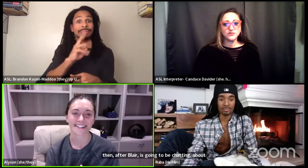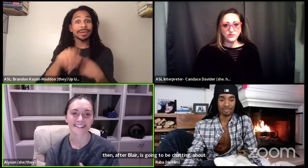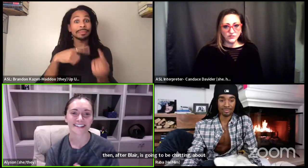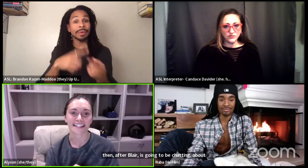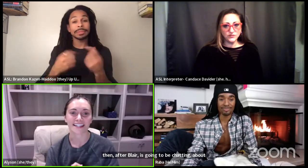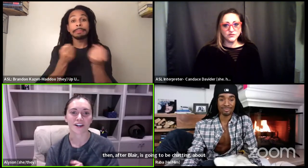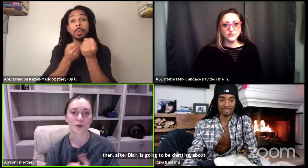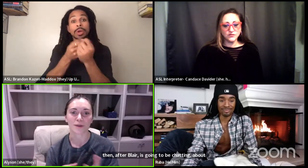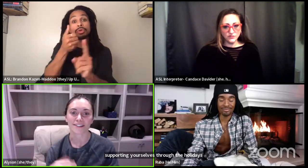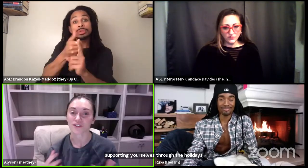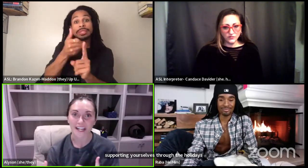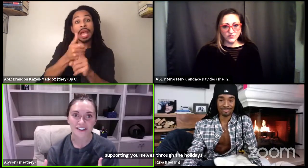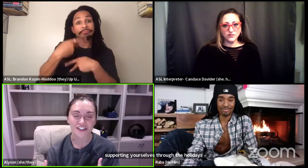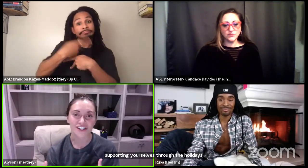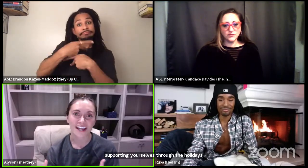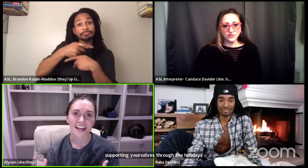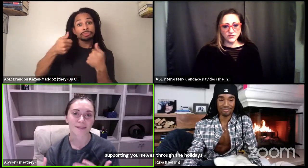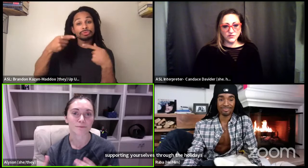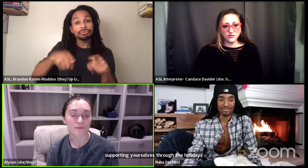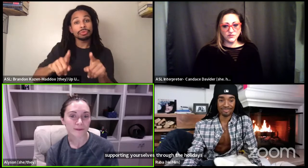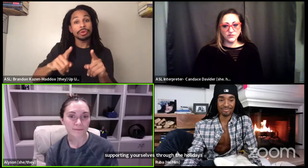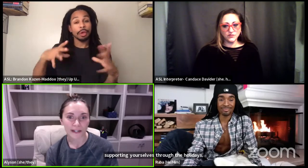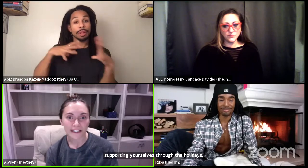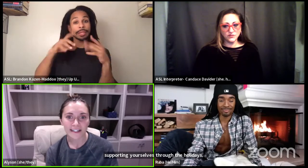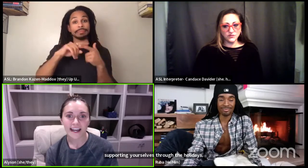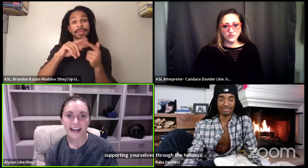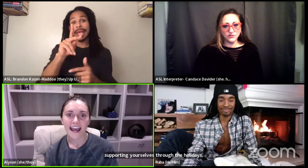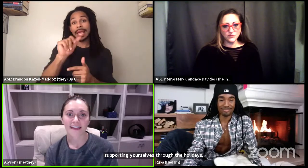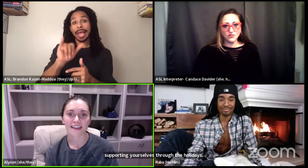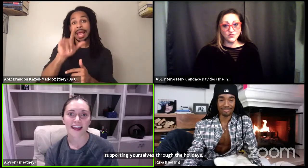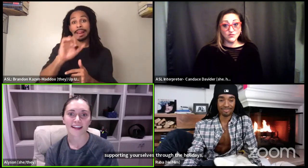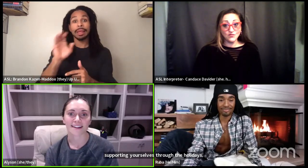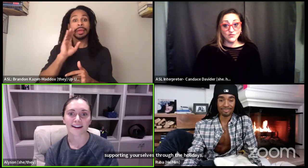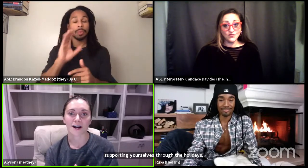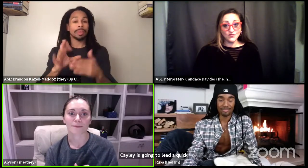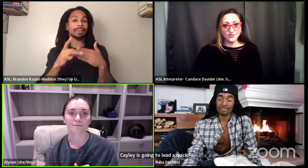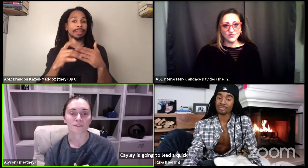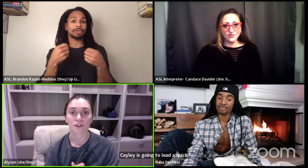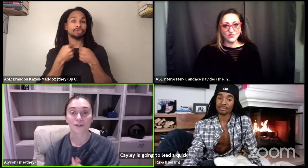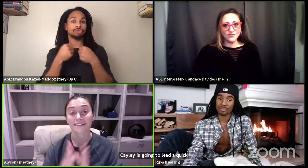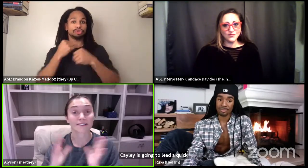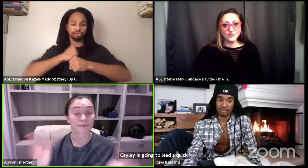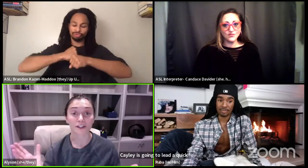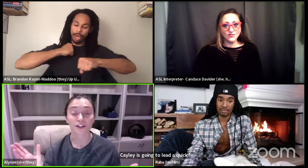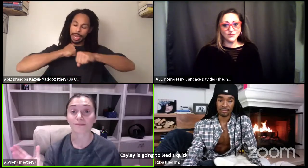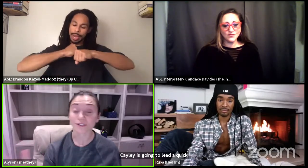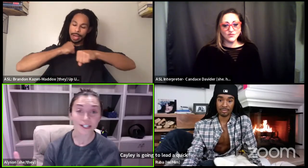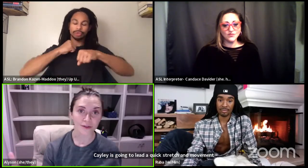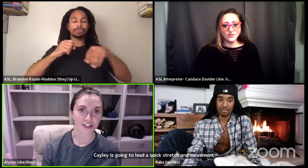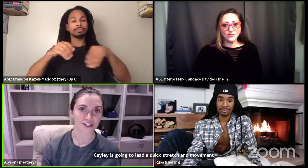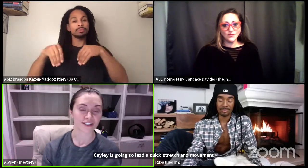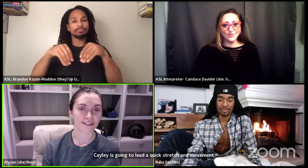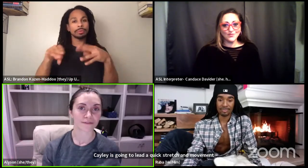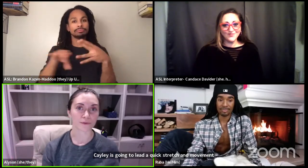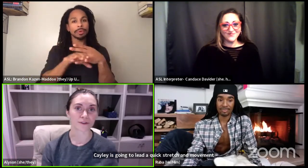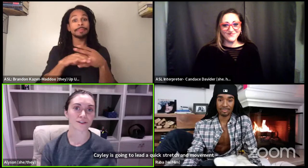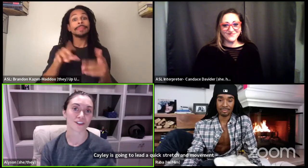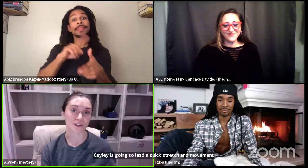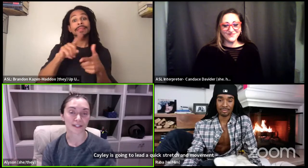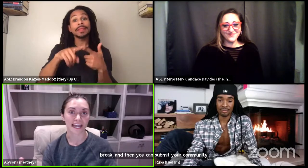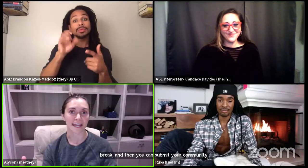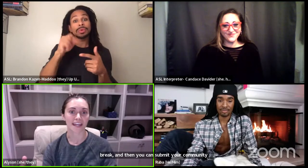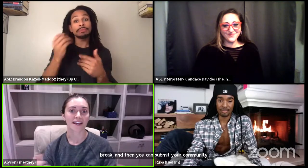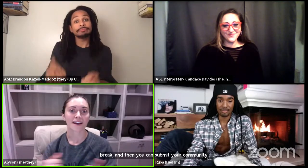is going to lead a quick stretch and movement break, and then you can submit your community questions for